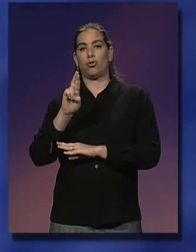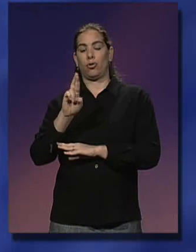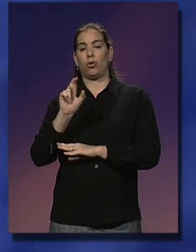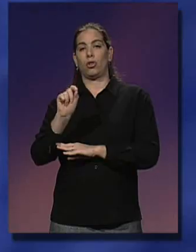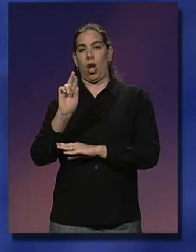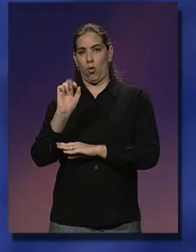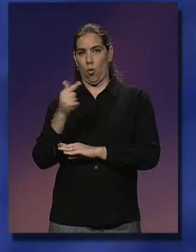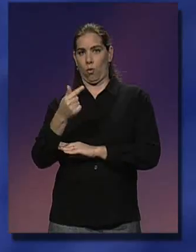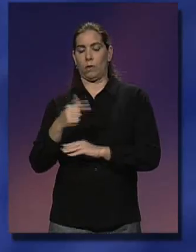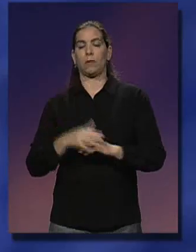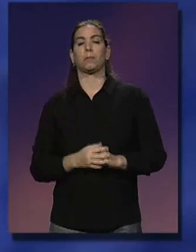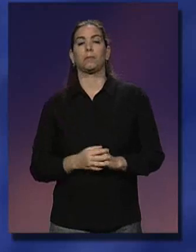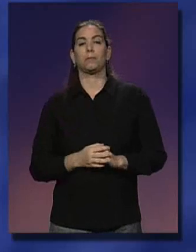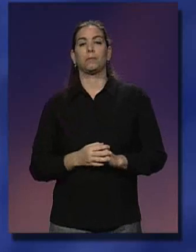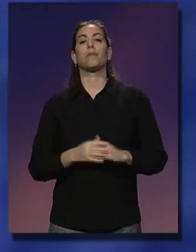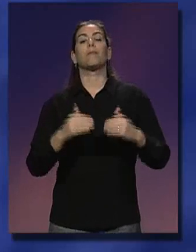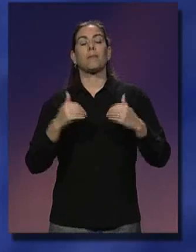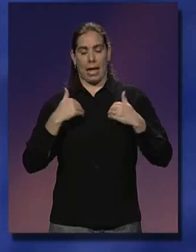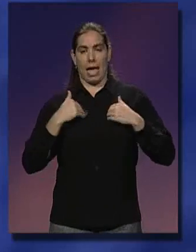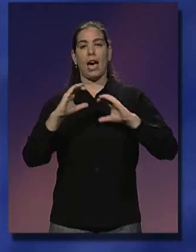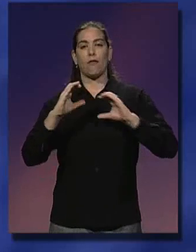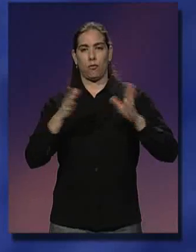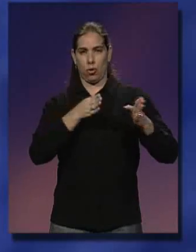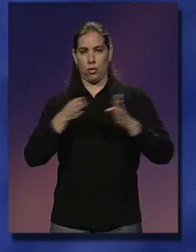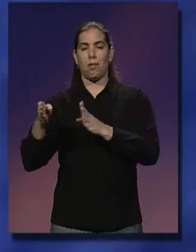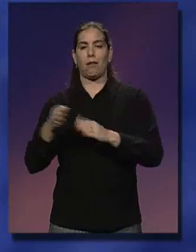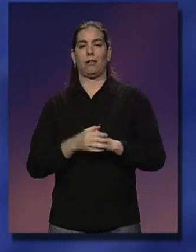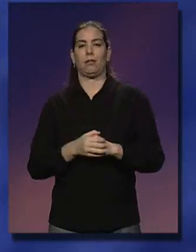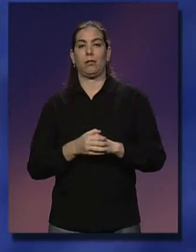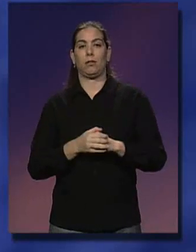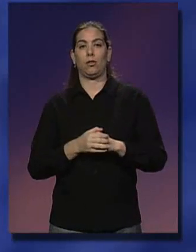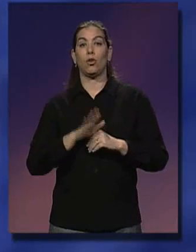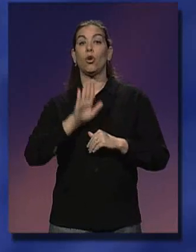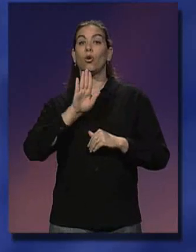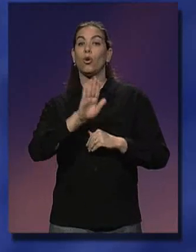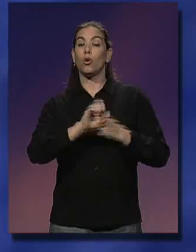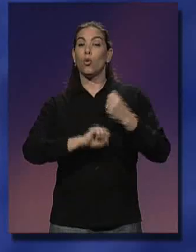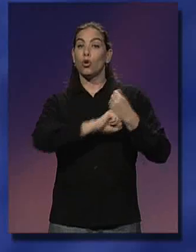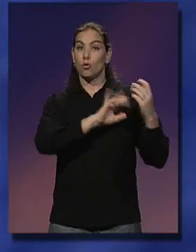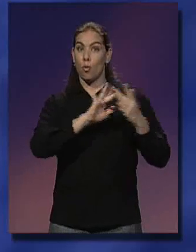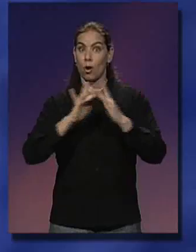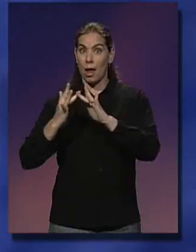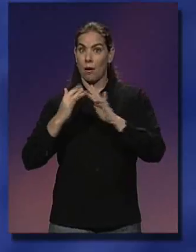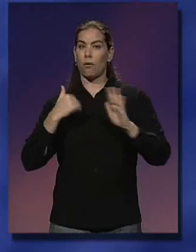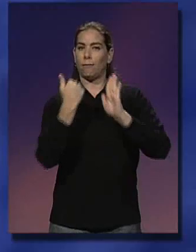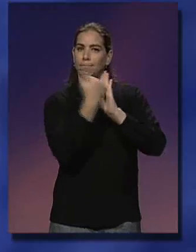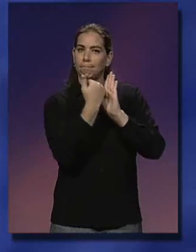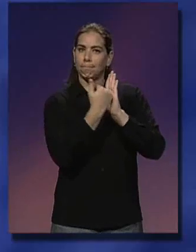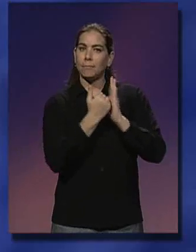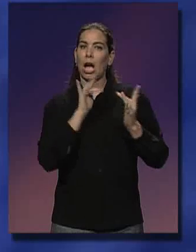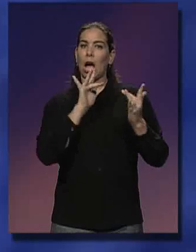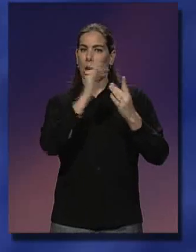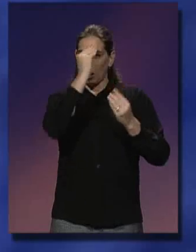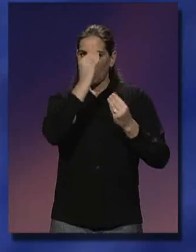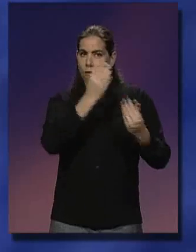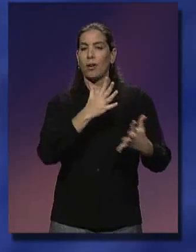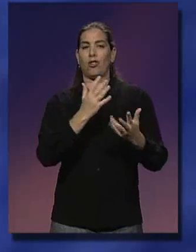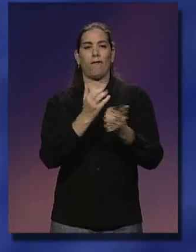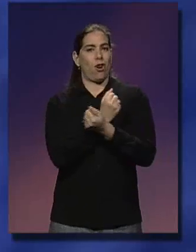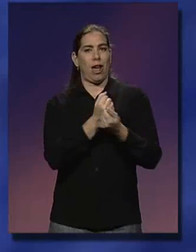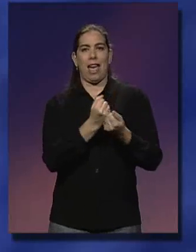Create a communications plan. Make sure you and members of your support network have a list of contact information